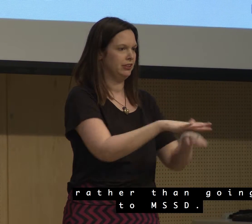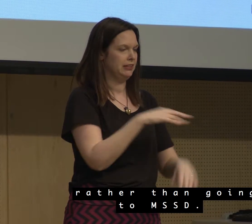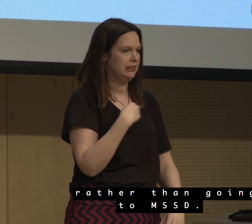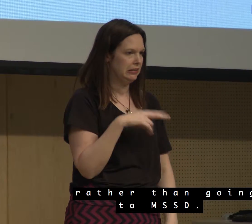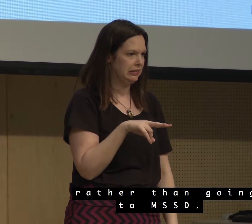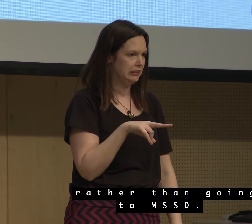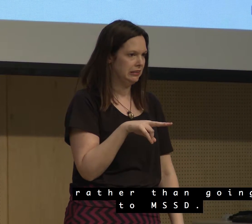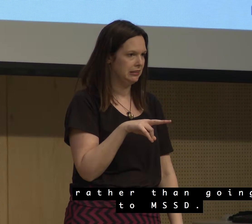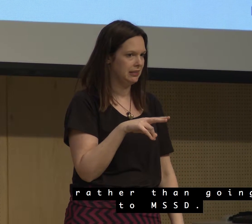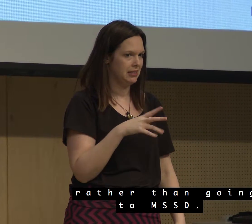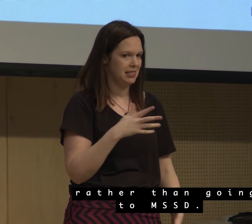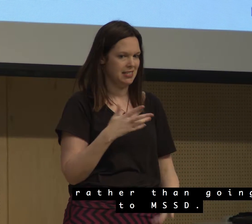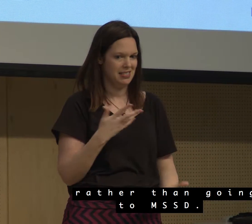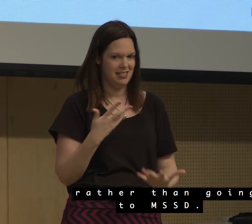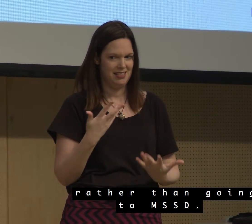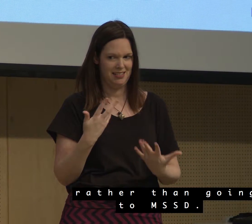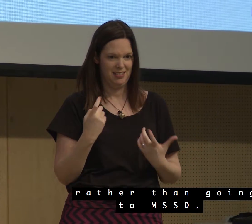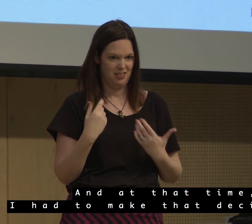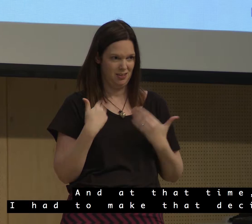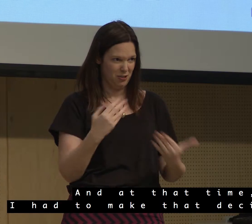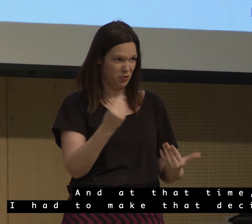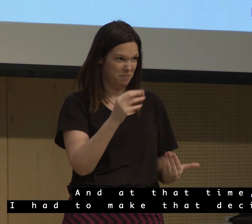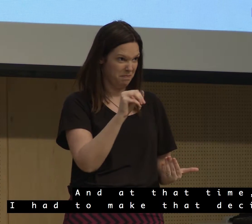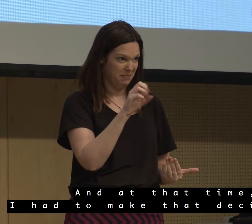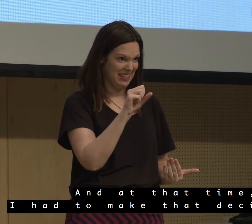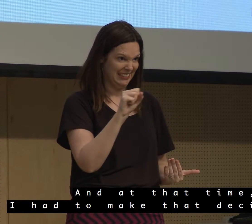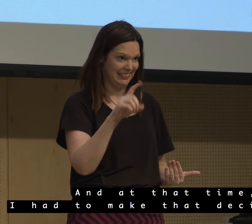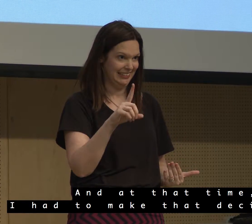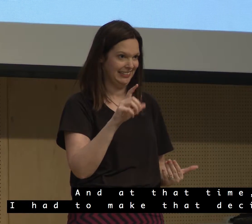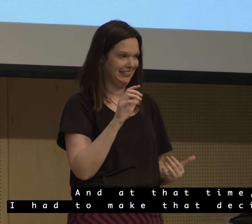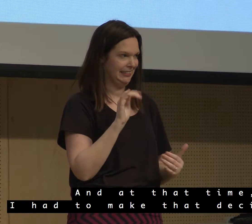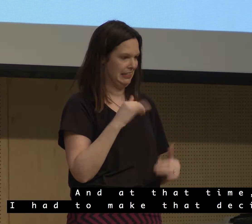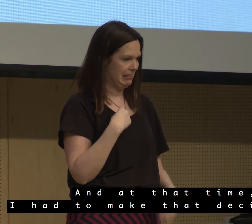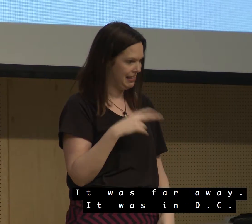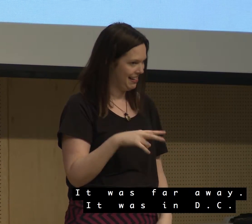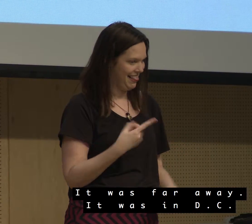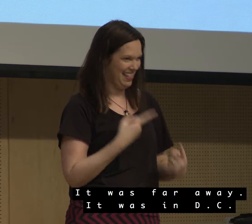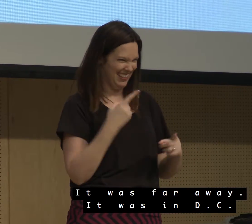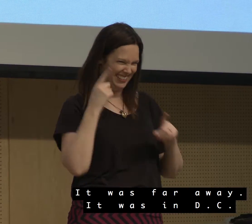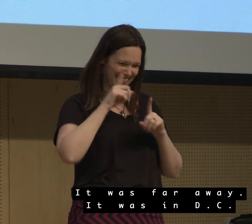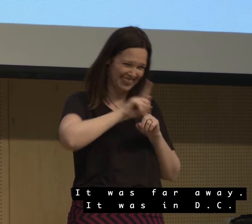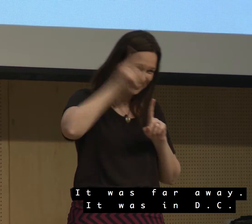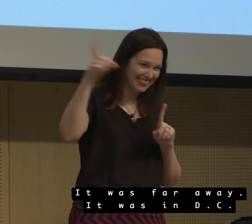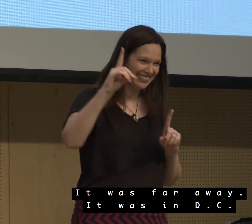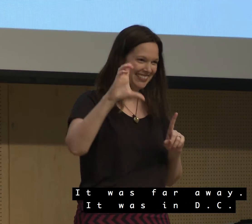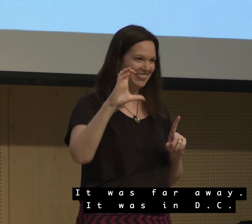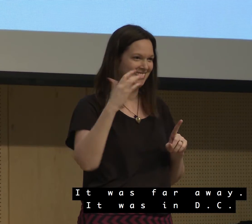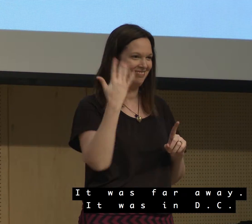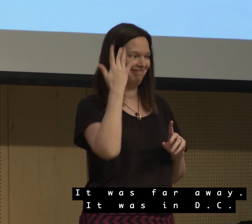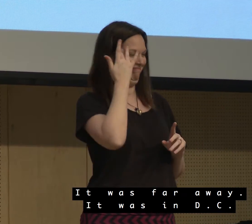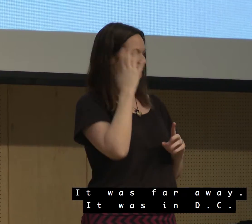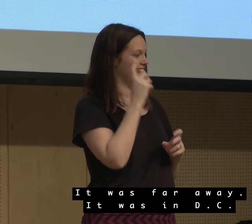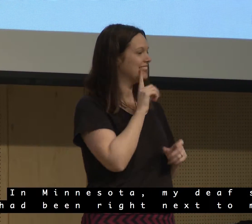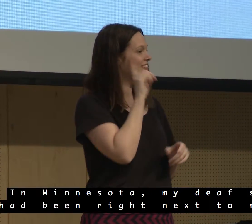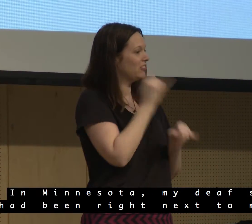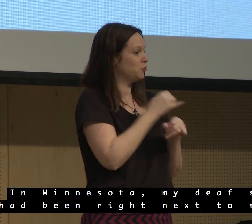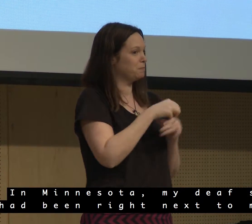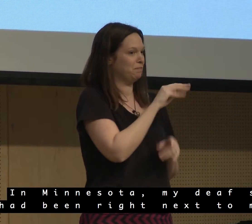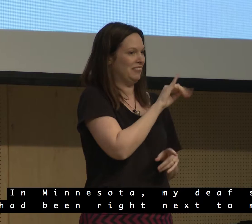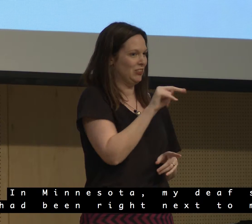school rather than going to MSSD. And that time, I had to make that decision. It was far away, it was in DC. In